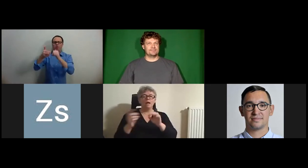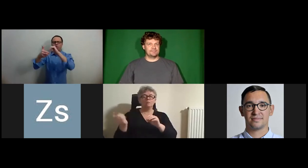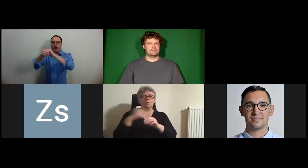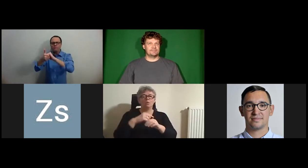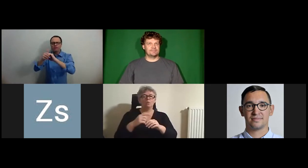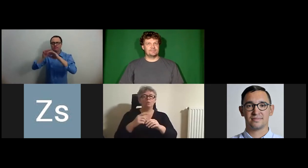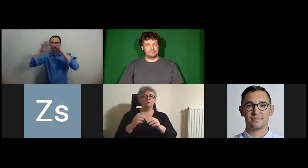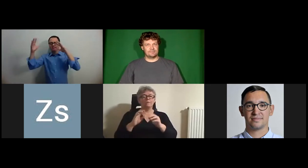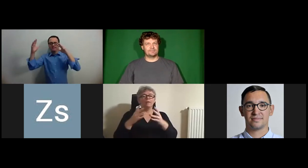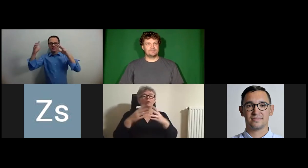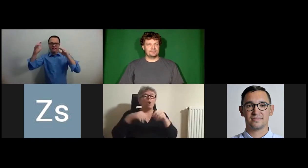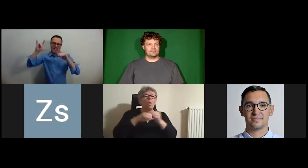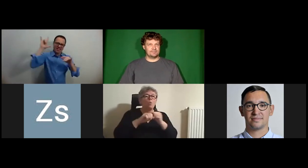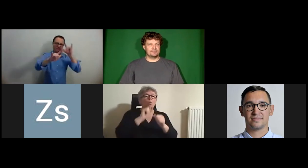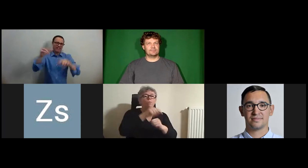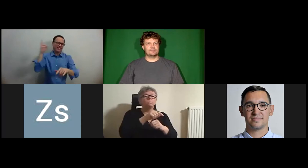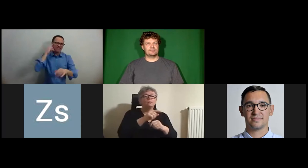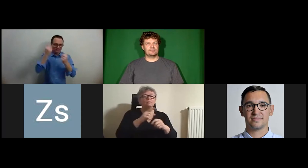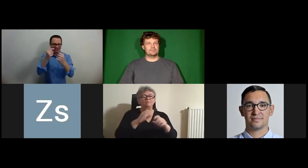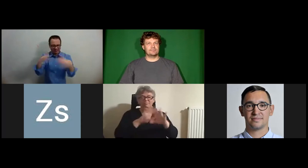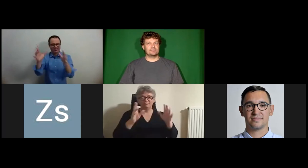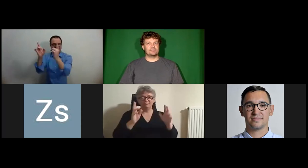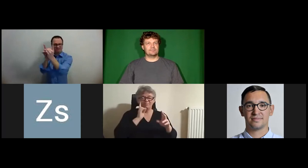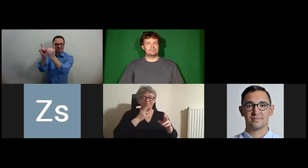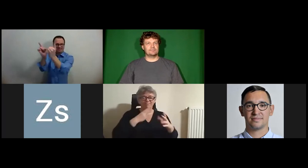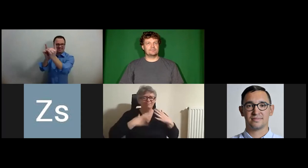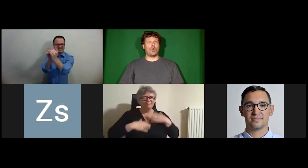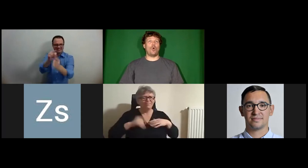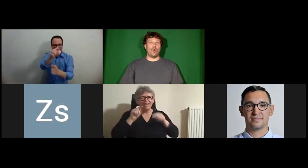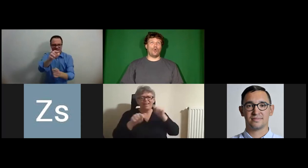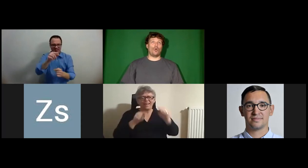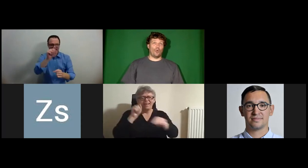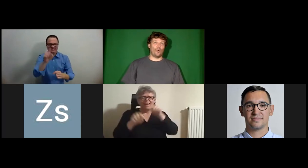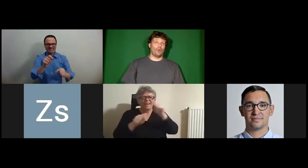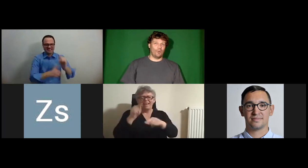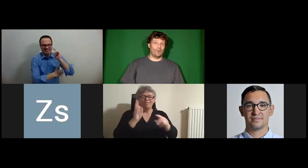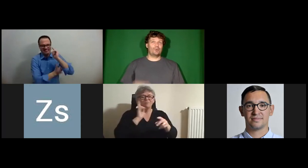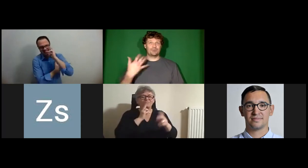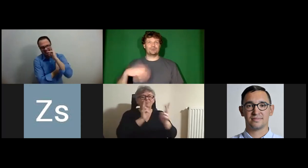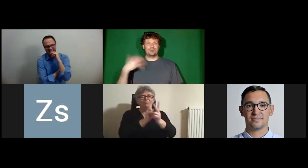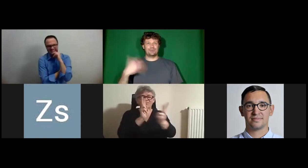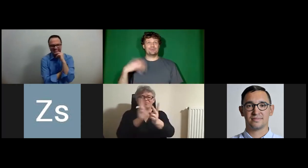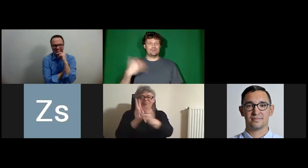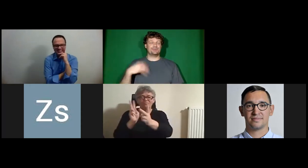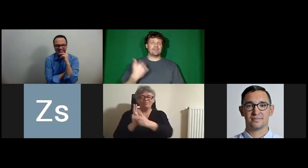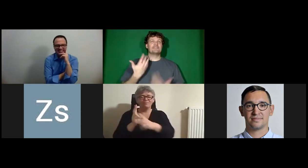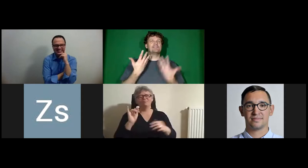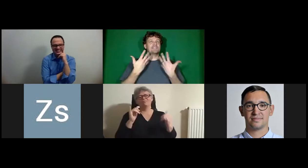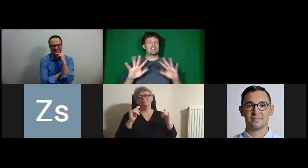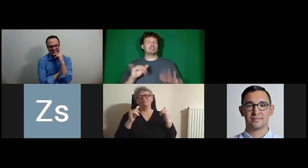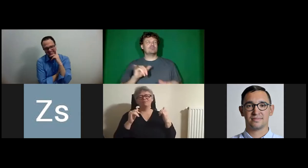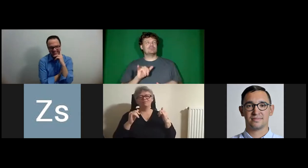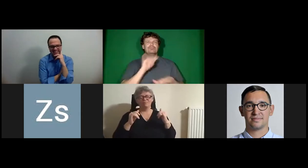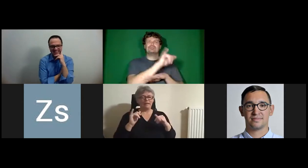with you for matches, clubs. Did you meet the local deaf community? Did you become